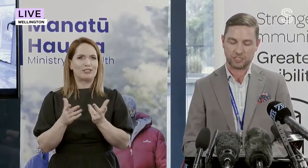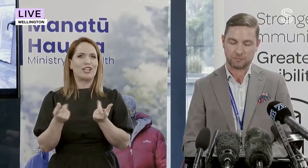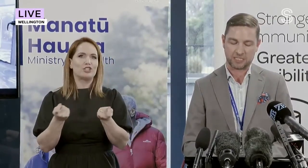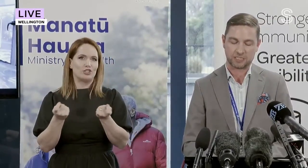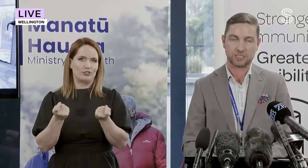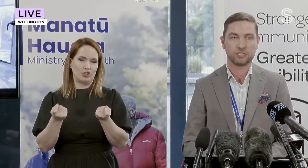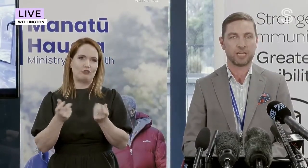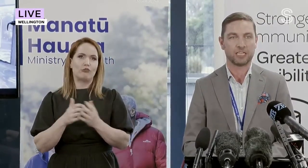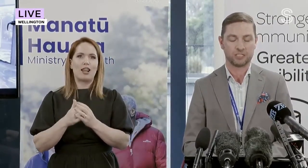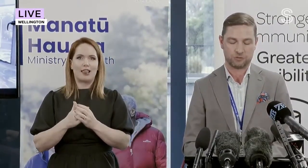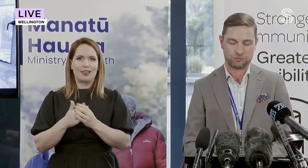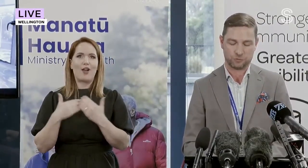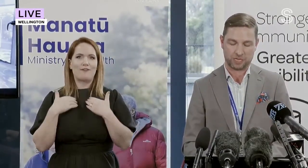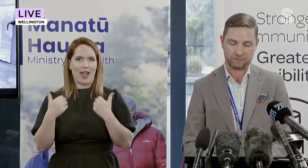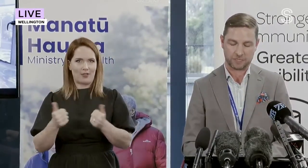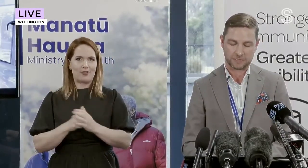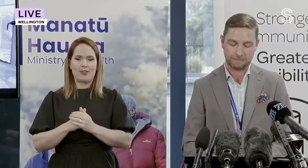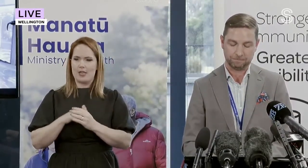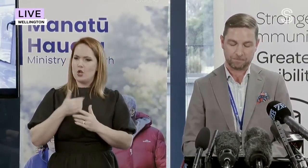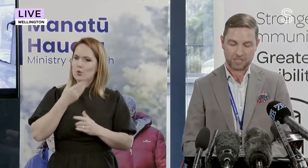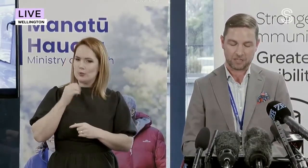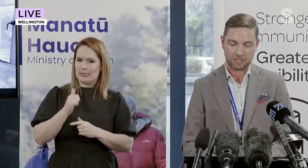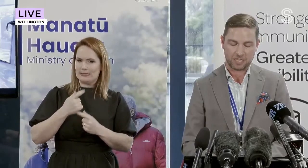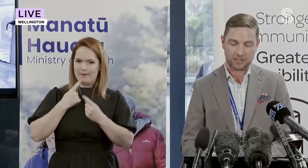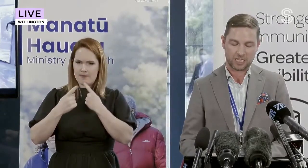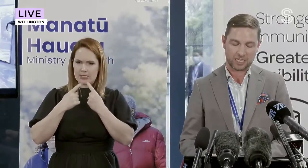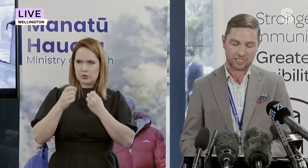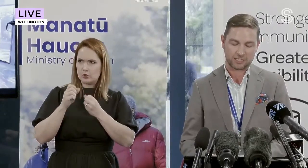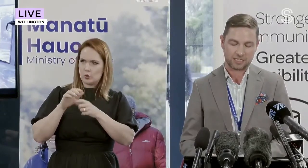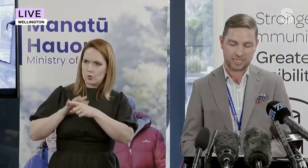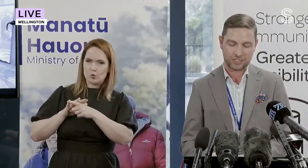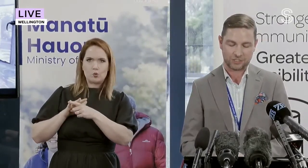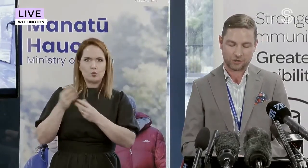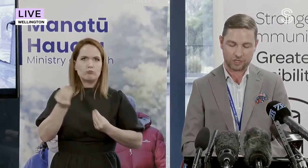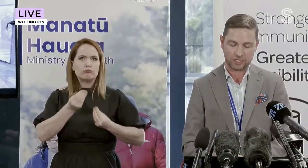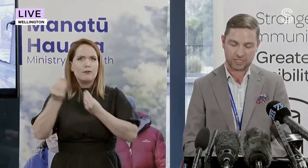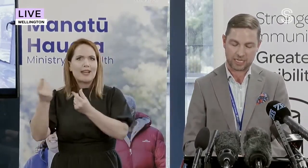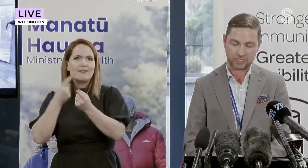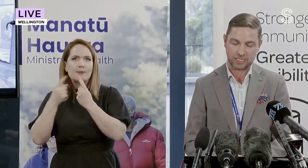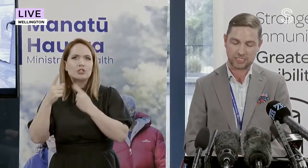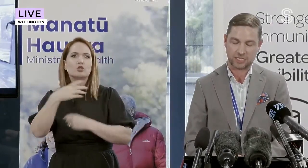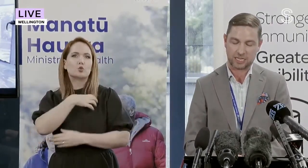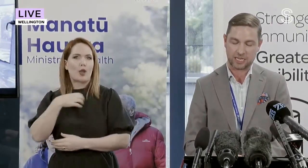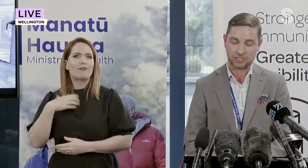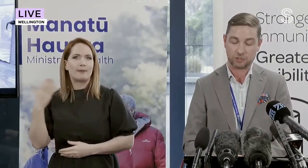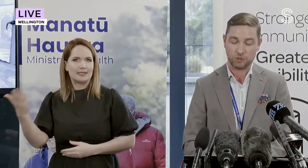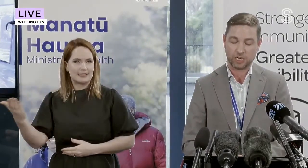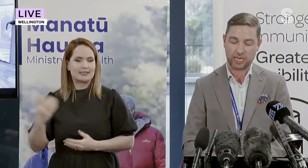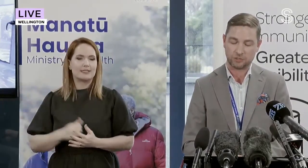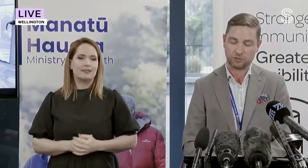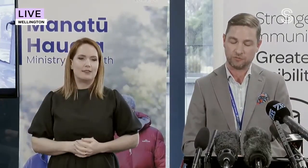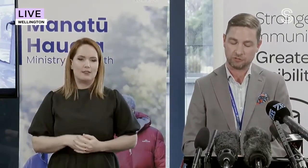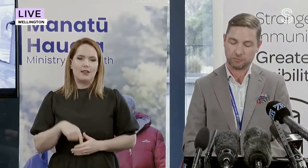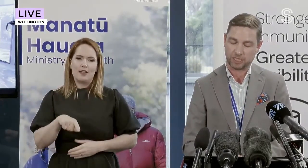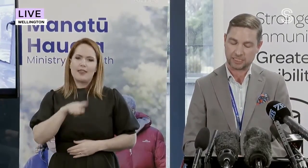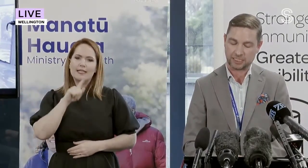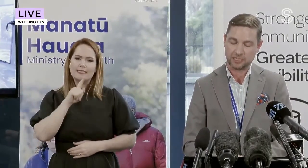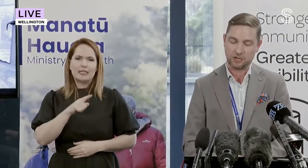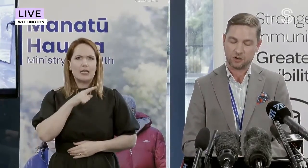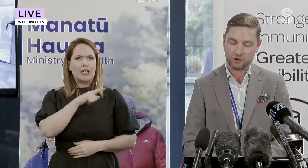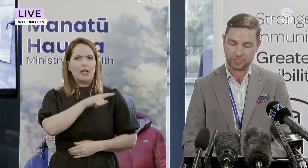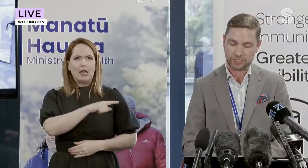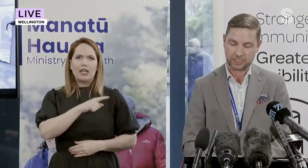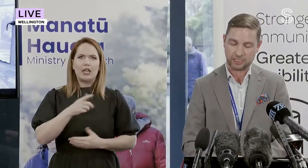using evidence-based decision-making to inform government. In their citation, the college said Ashley had communicated with